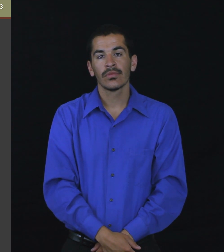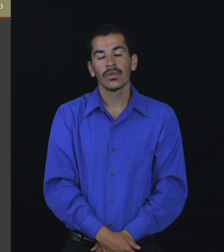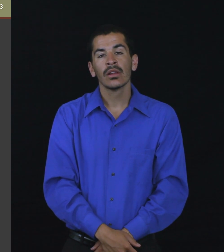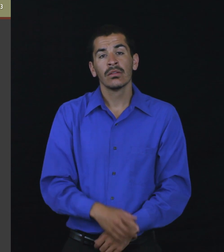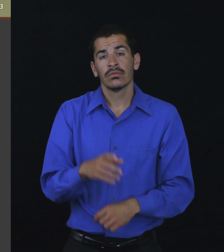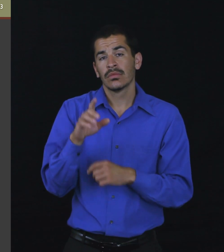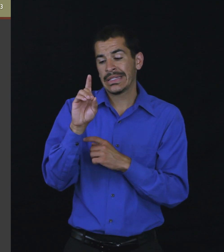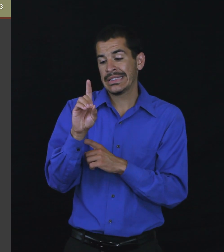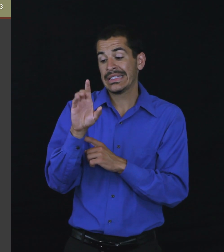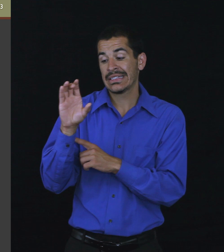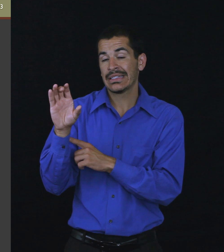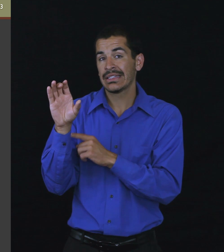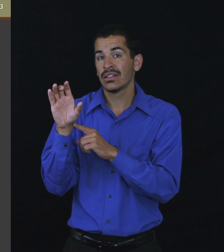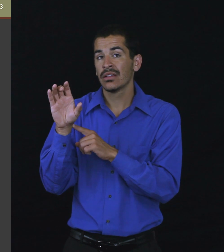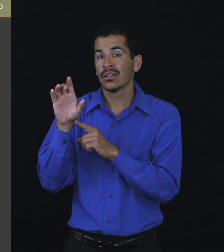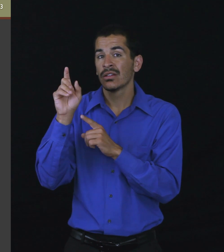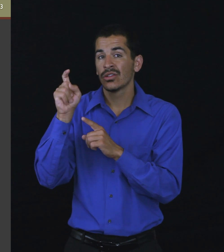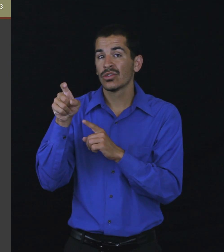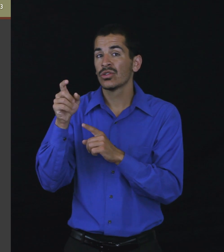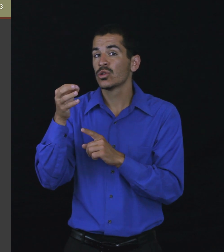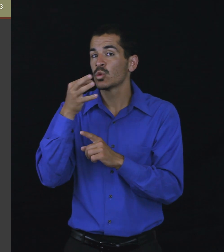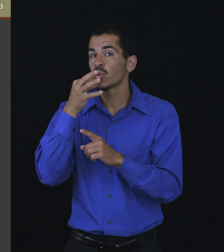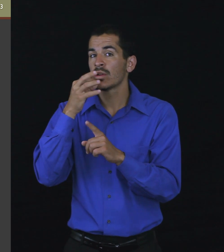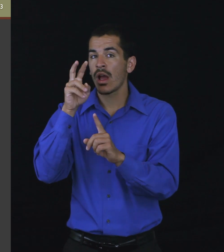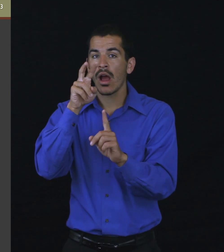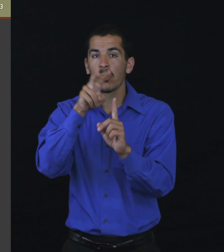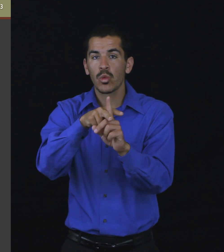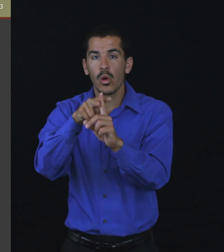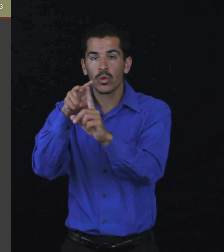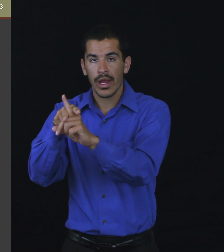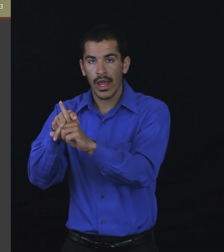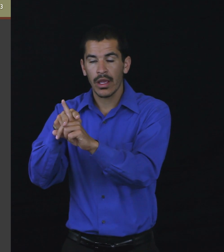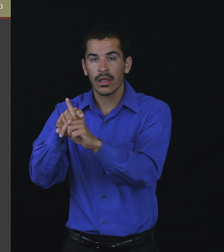DCC should soon appropriate